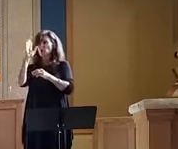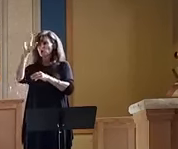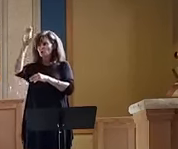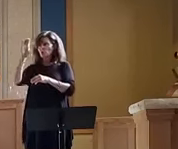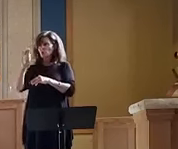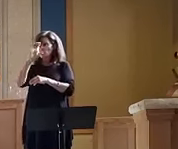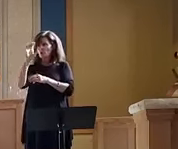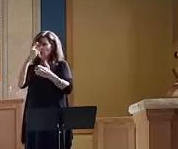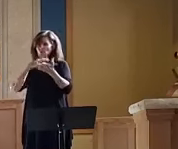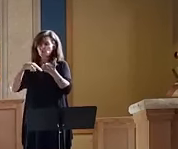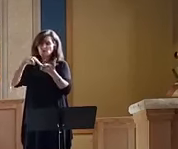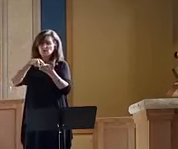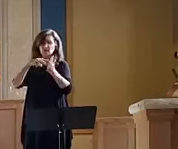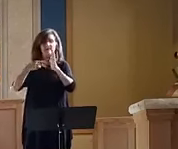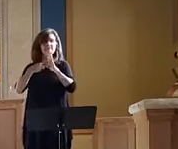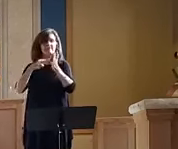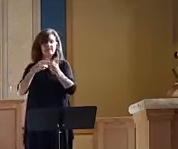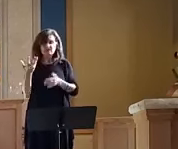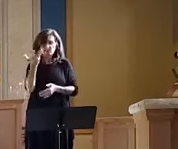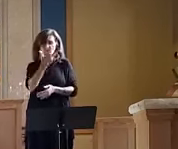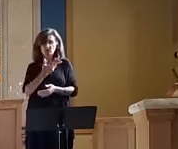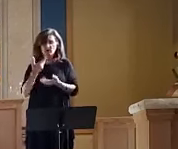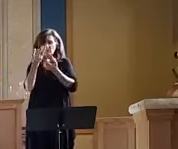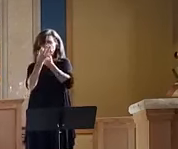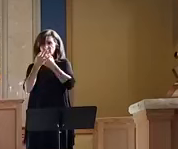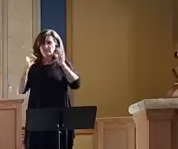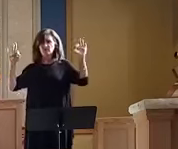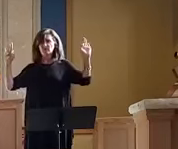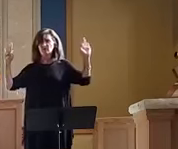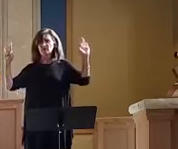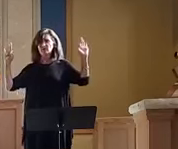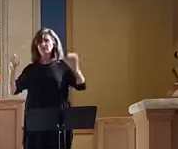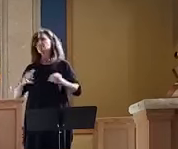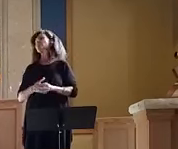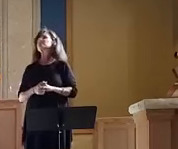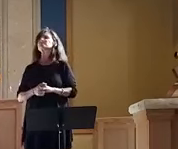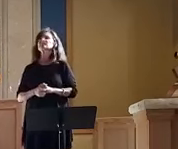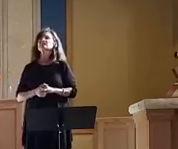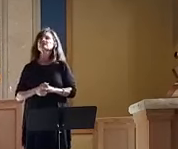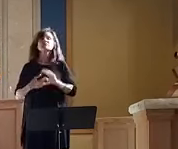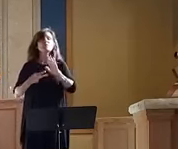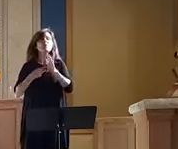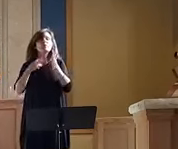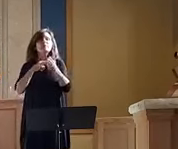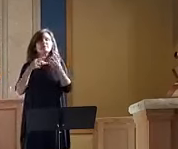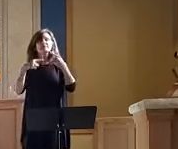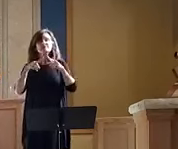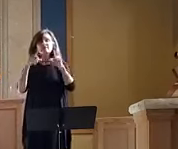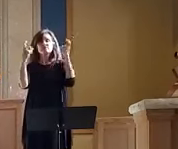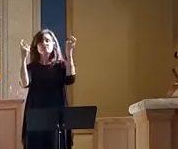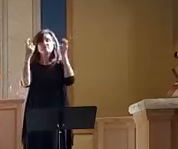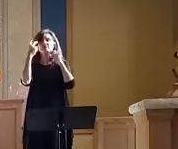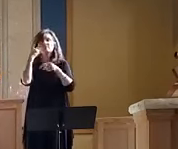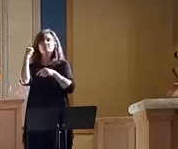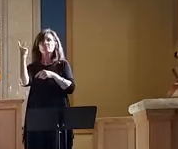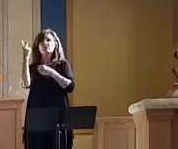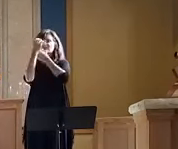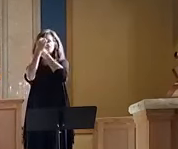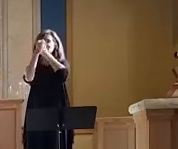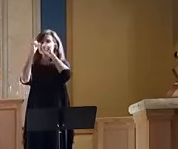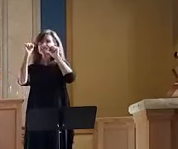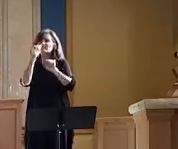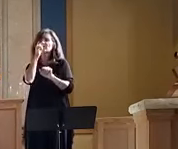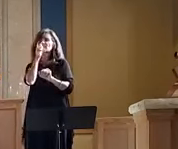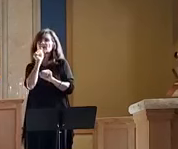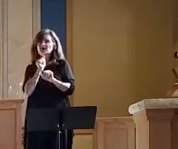resurrection, you have set us free. Therefore, O Lord, as we celebrate the memorial of the saving passion of